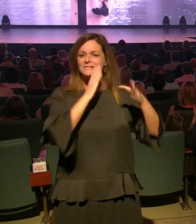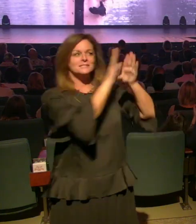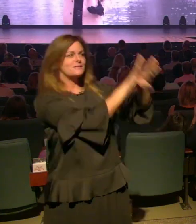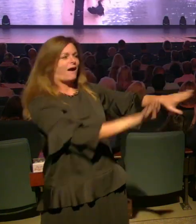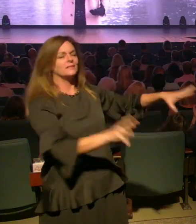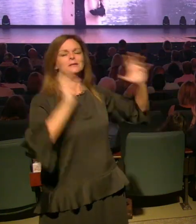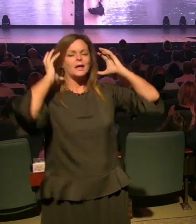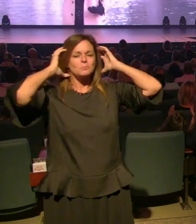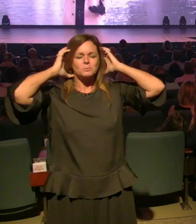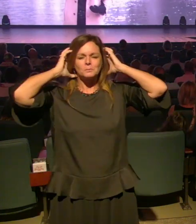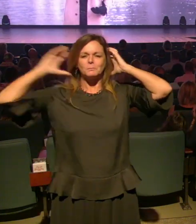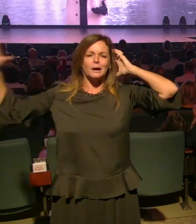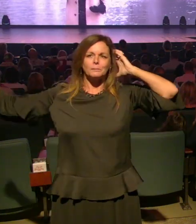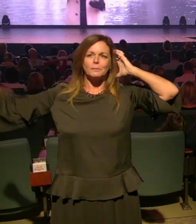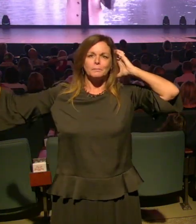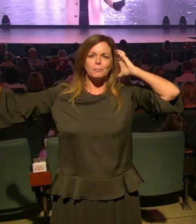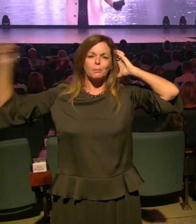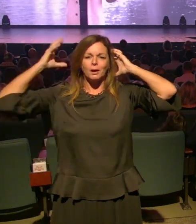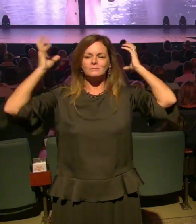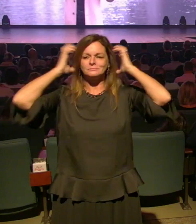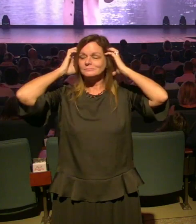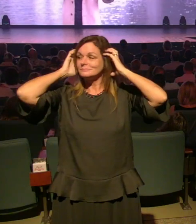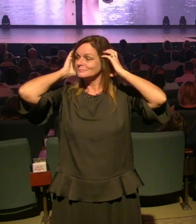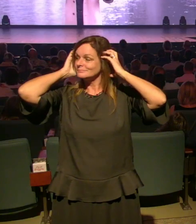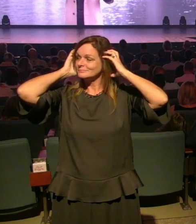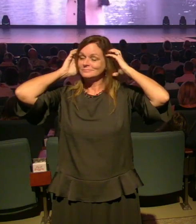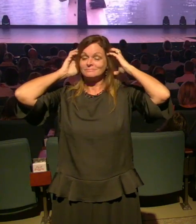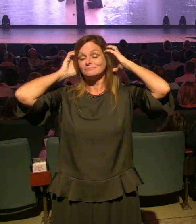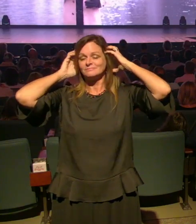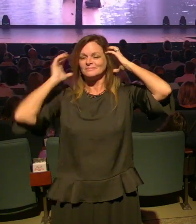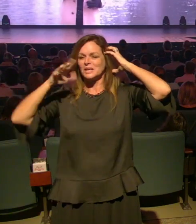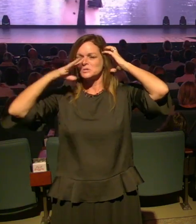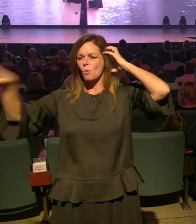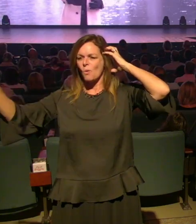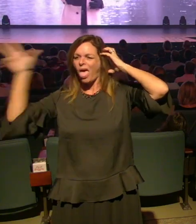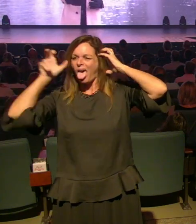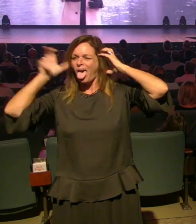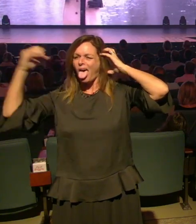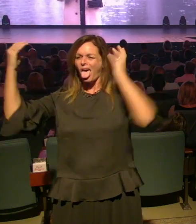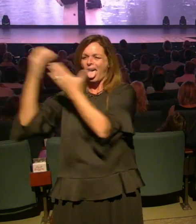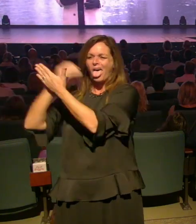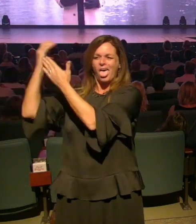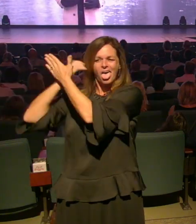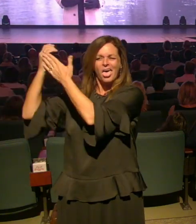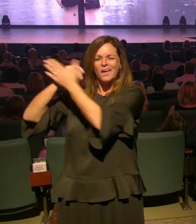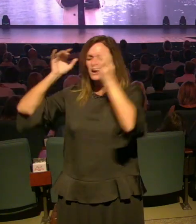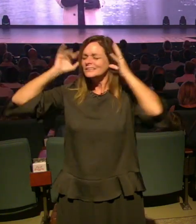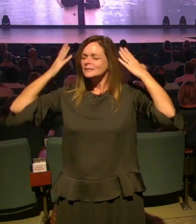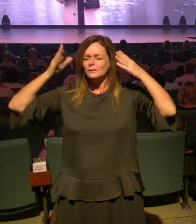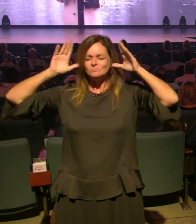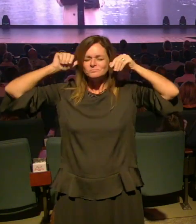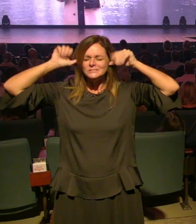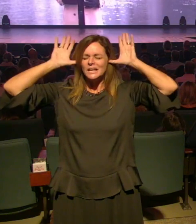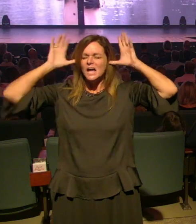person talking way too loud across the aisle, I put them on mute. It was great. My friend knew I needed this before I even knew I did.